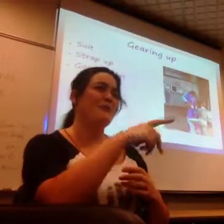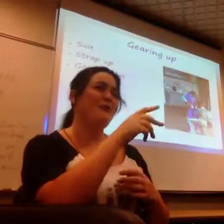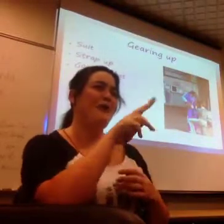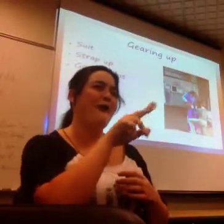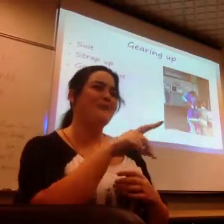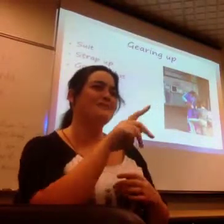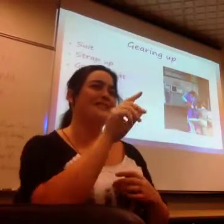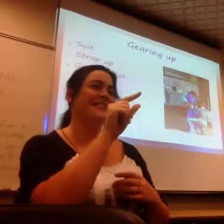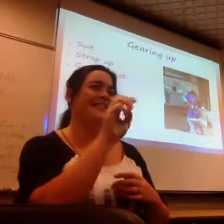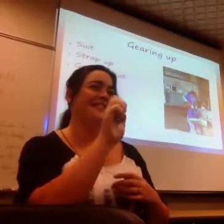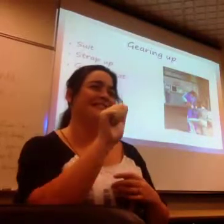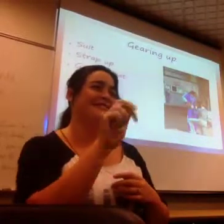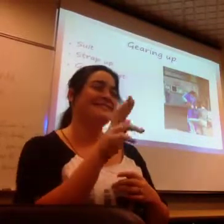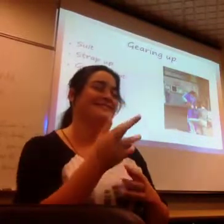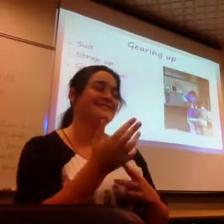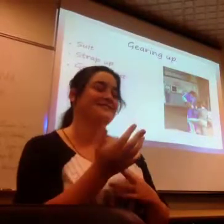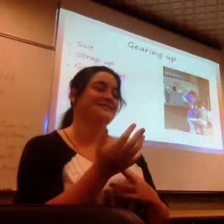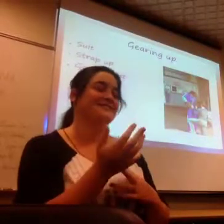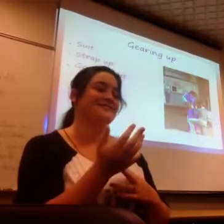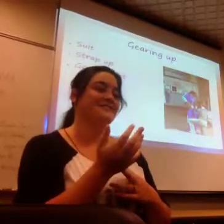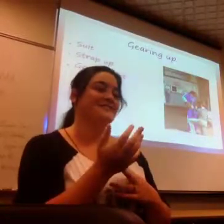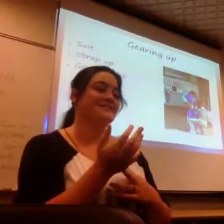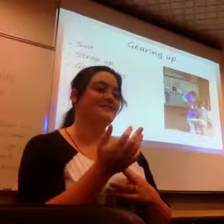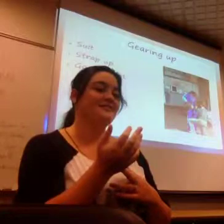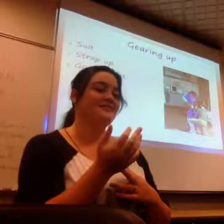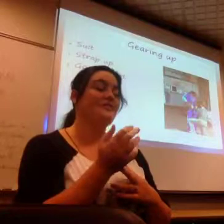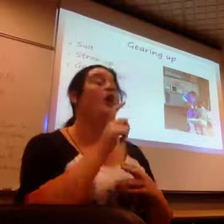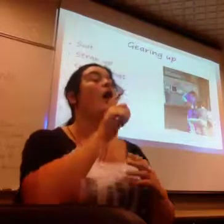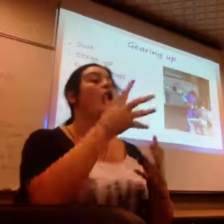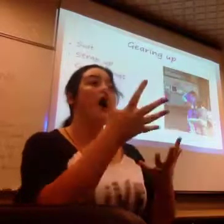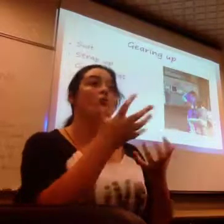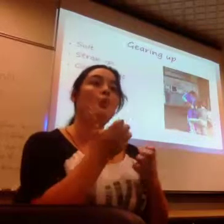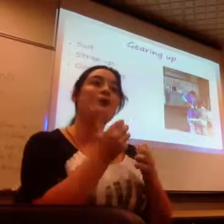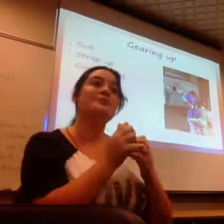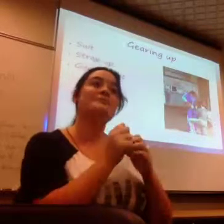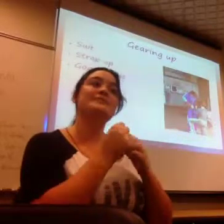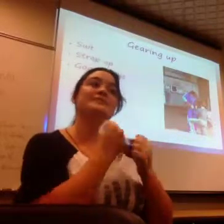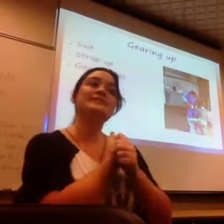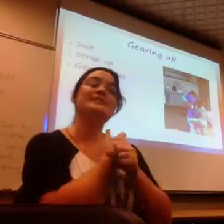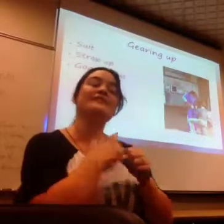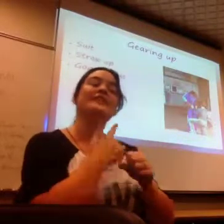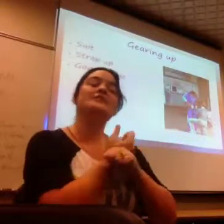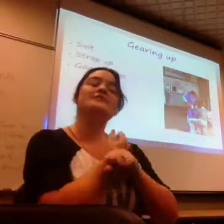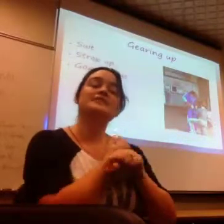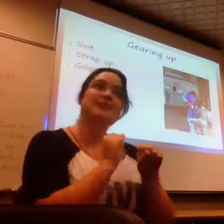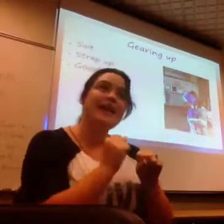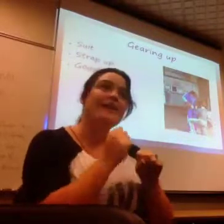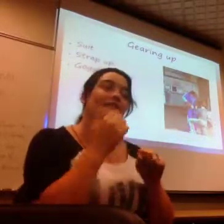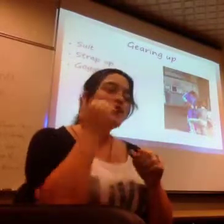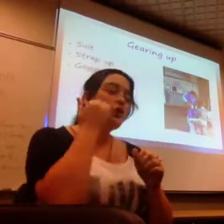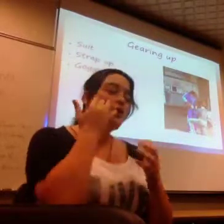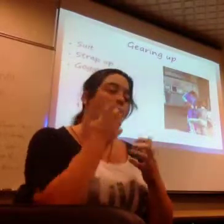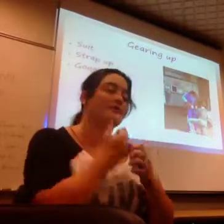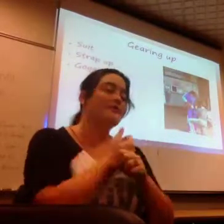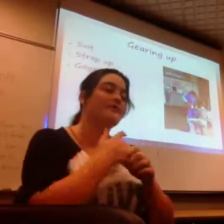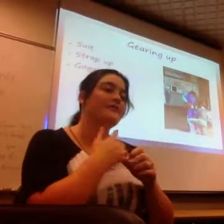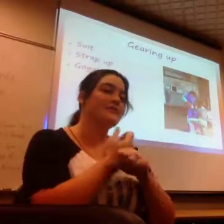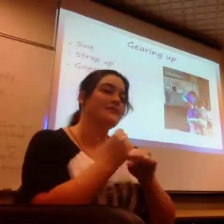just you're like, I want this to be secure and you want to feel safe. And at first it's not tight, and I was just kind of standing there, but then